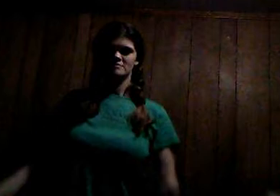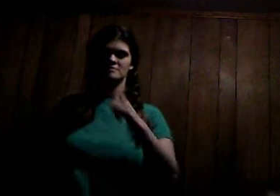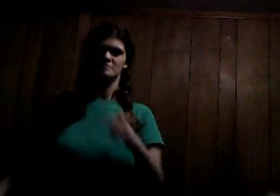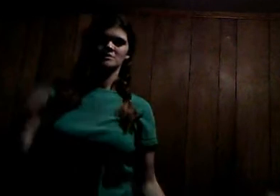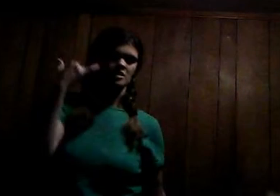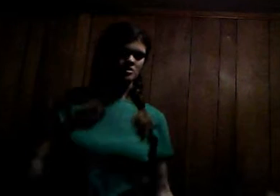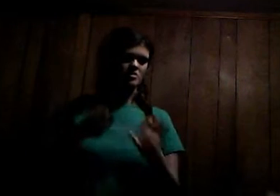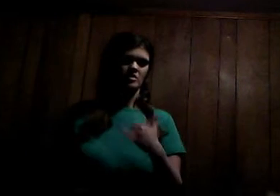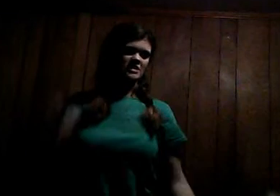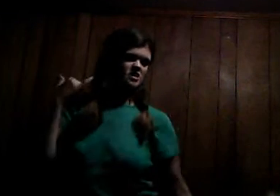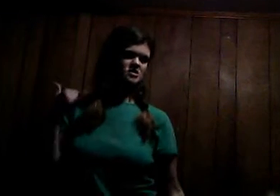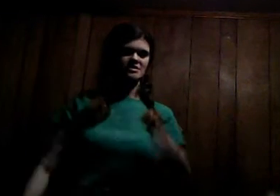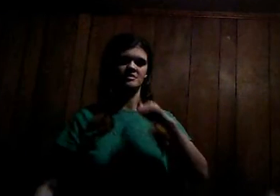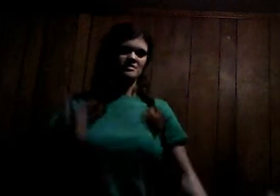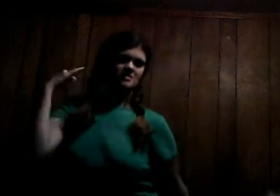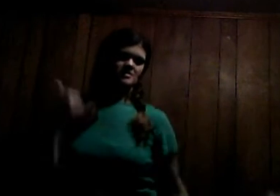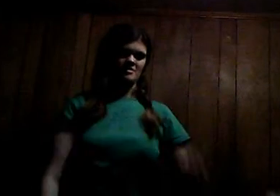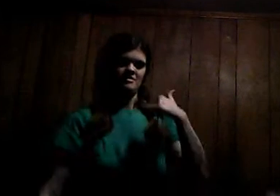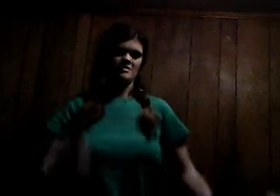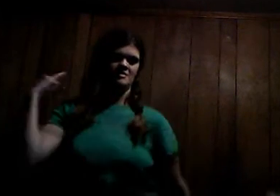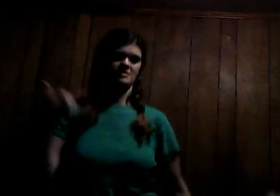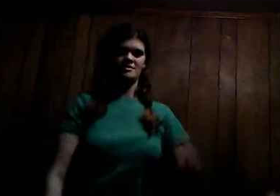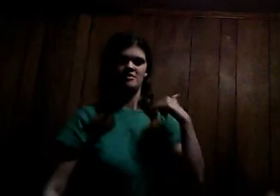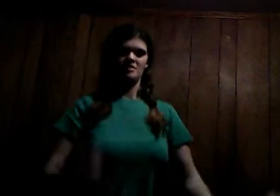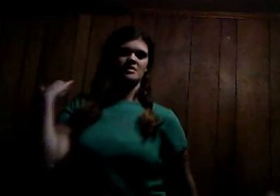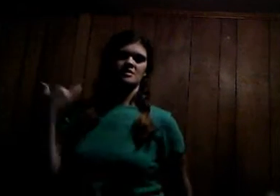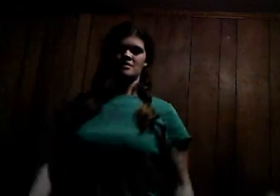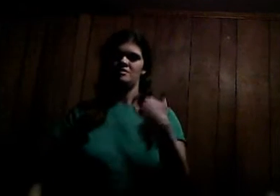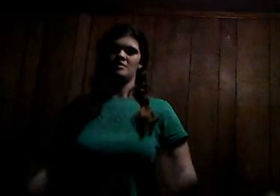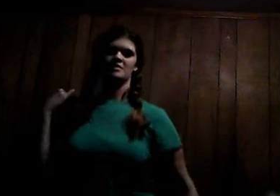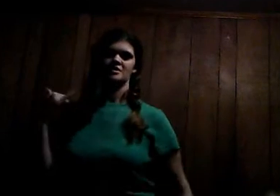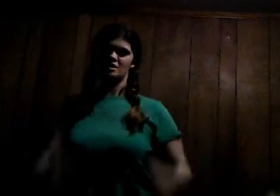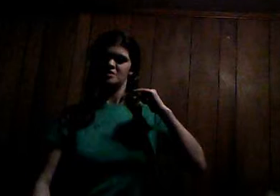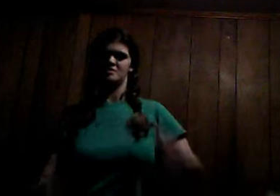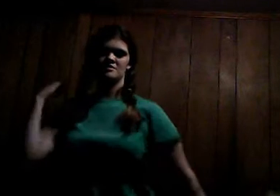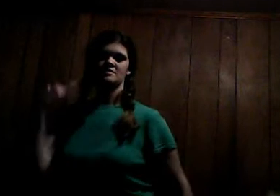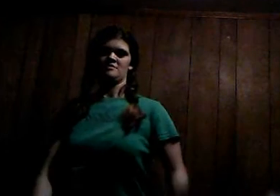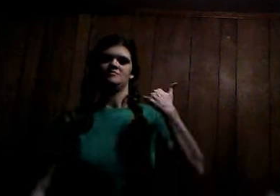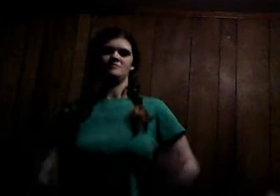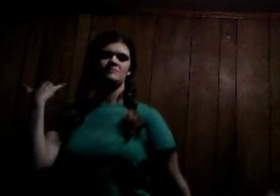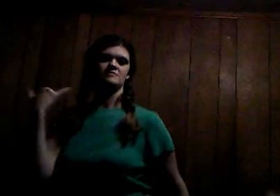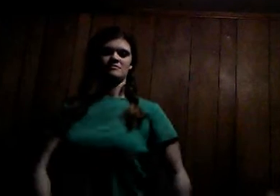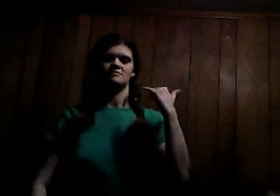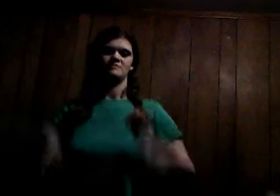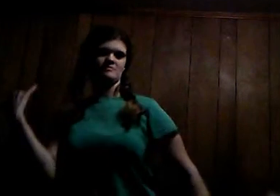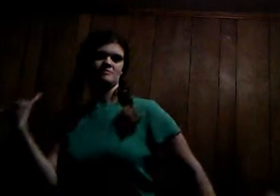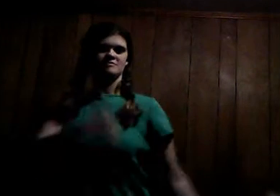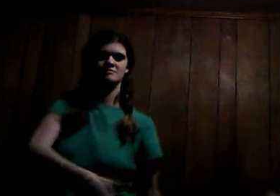Yo, I told you, you can't touch this. Why you standing there, man? Can't touch this. Yo, sound the bell. School is in,